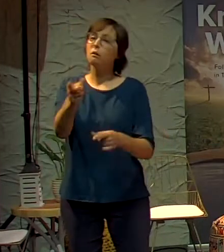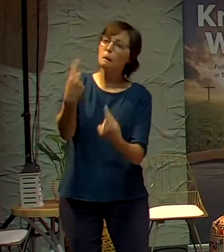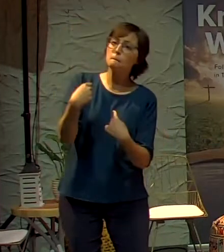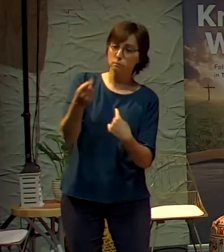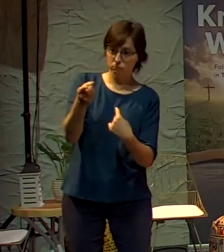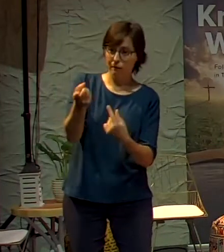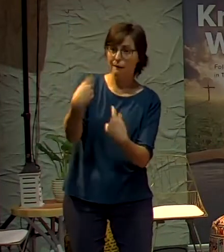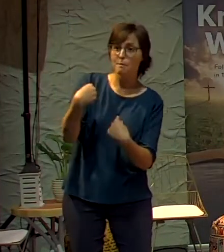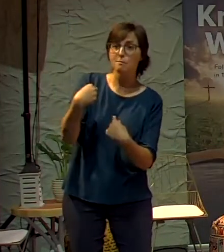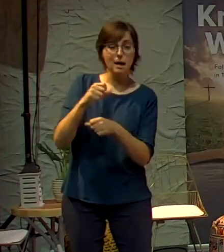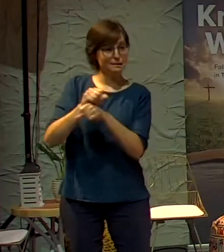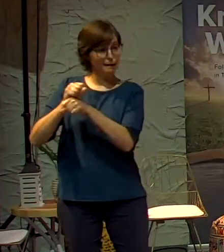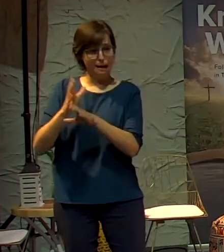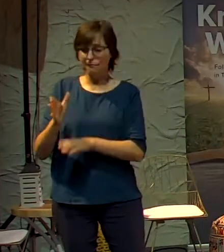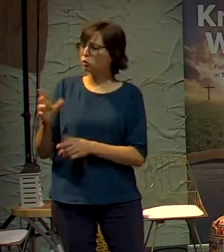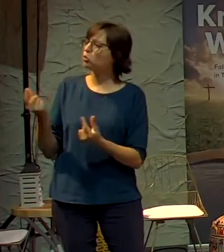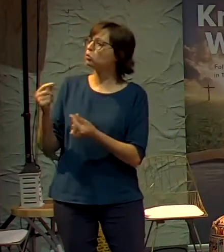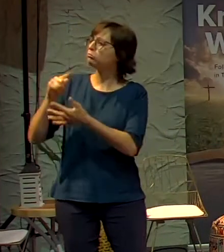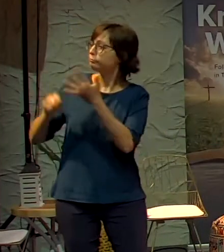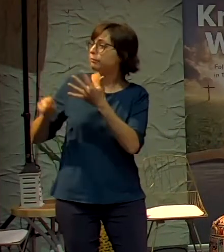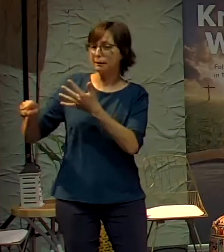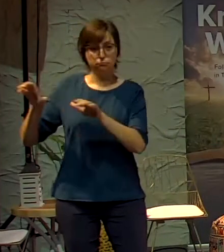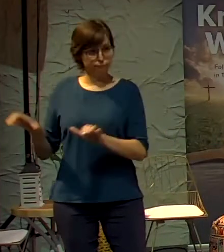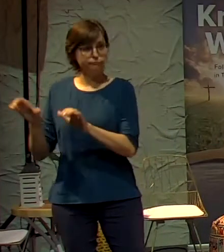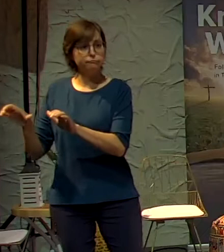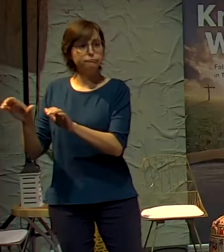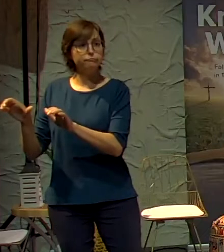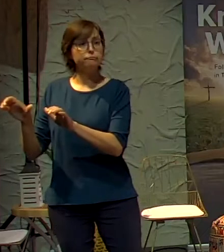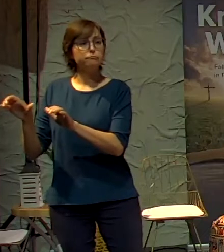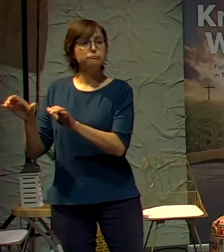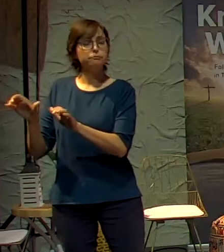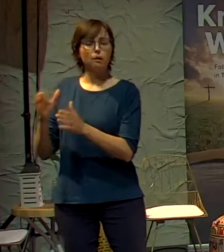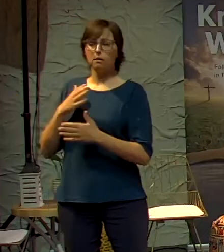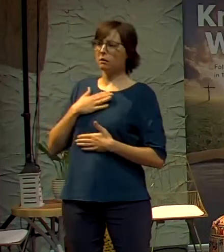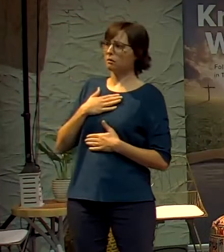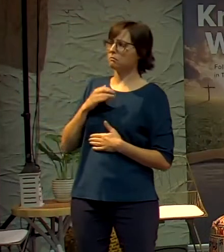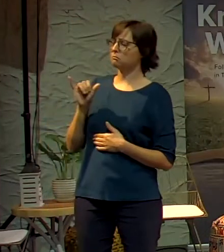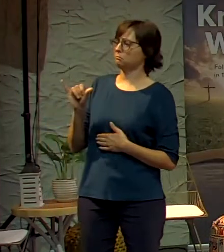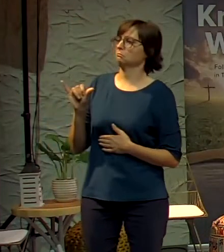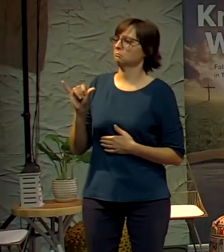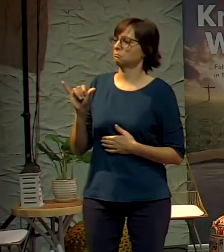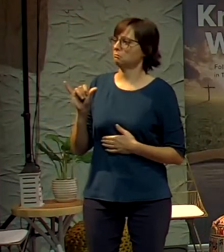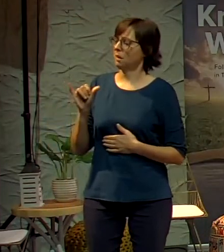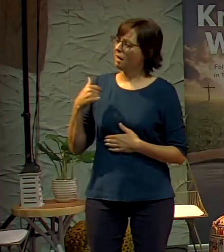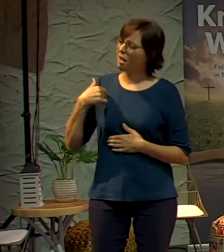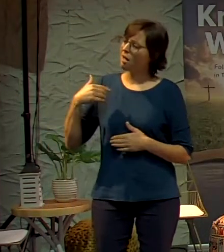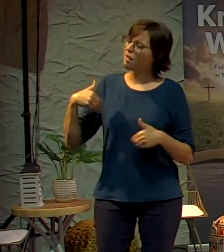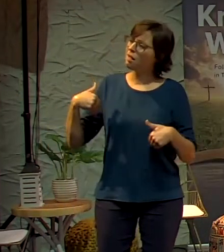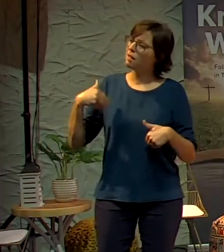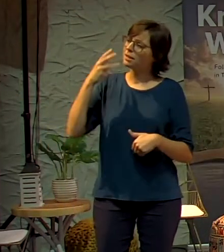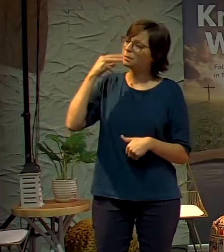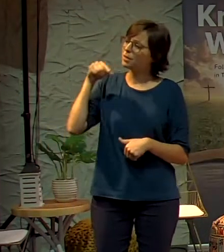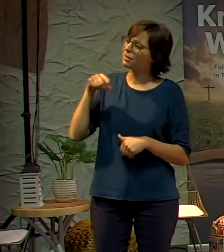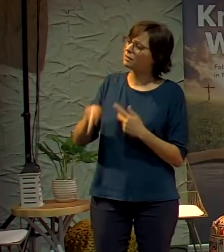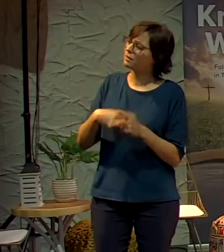slave, do this, and he does it. Taken aback, Jesus said, I've yet to come across this kind